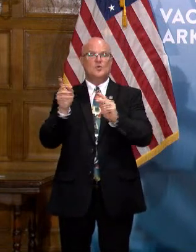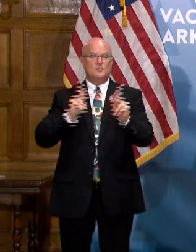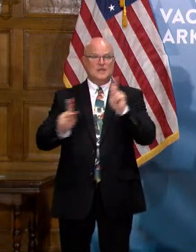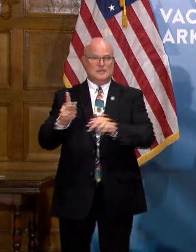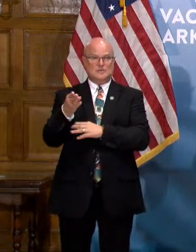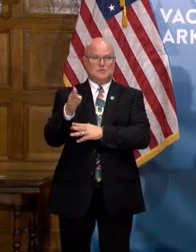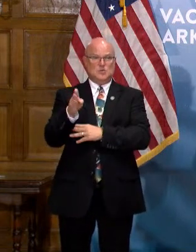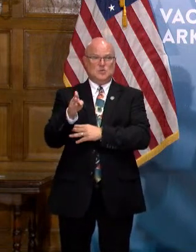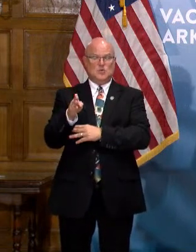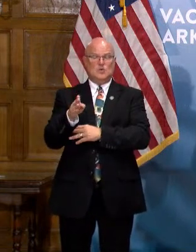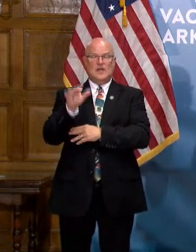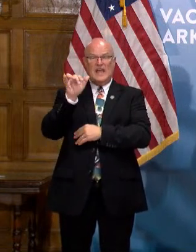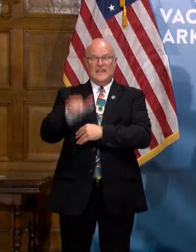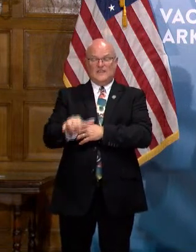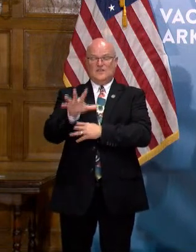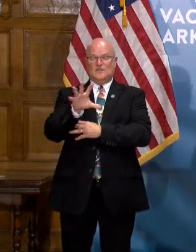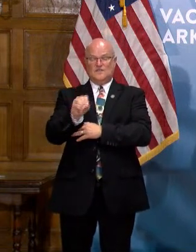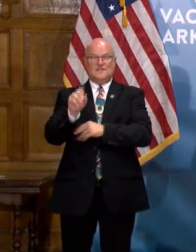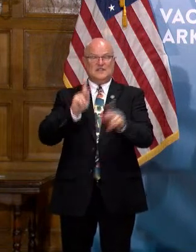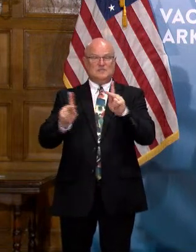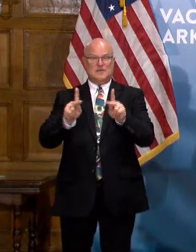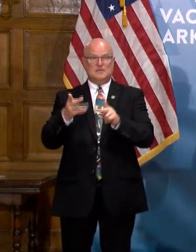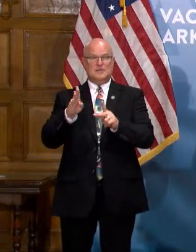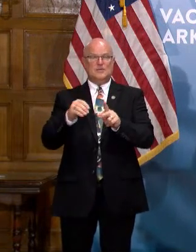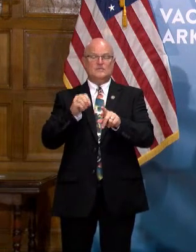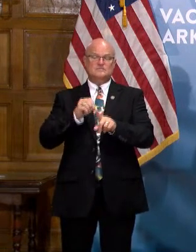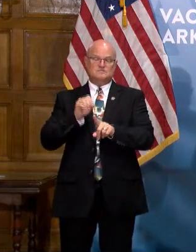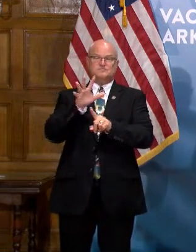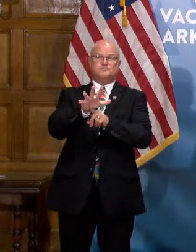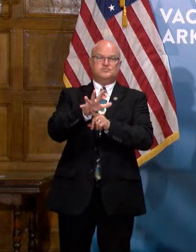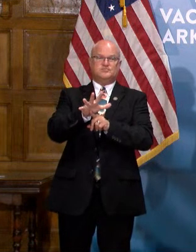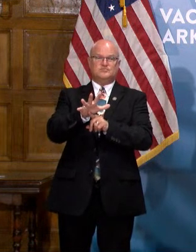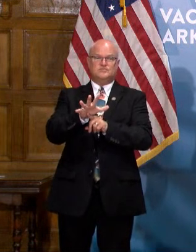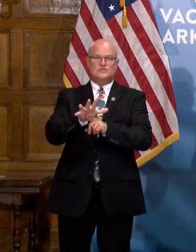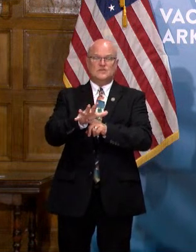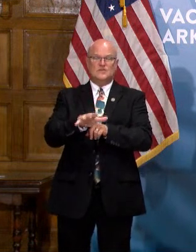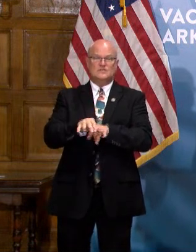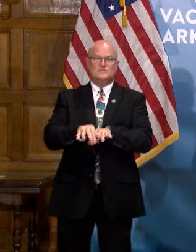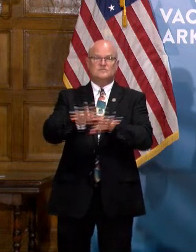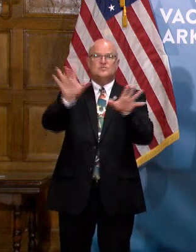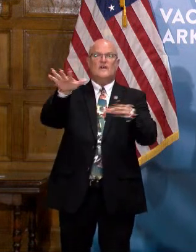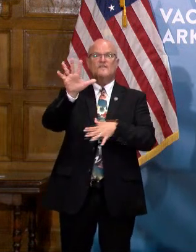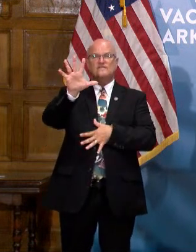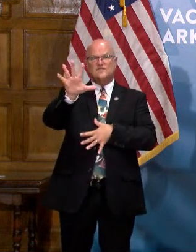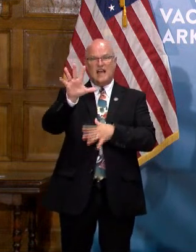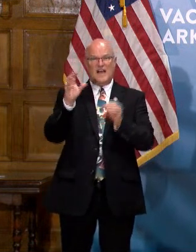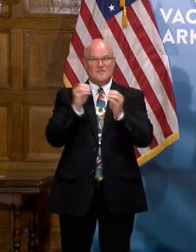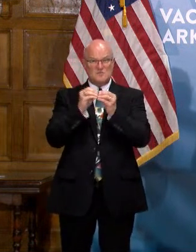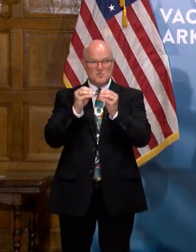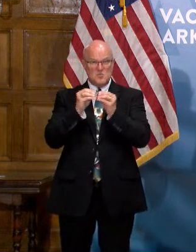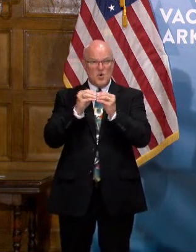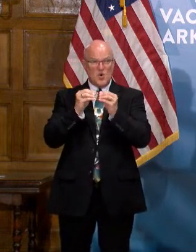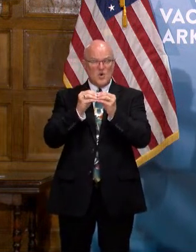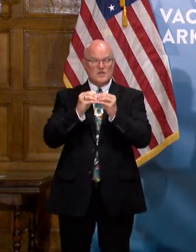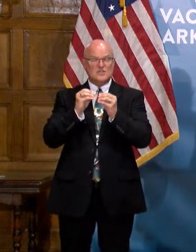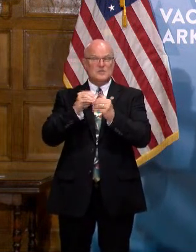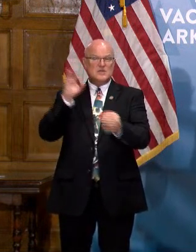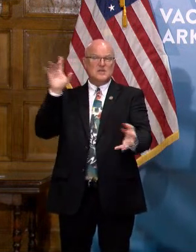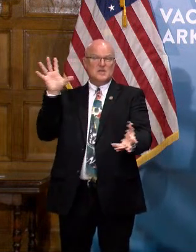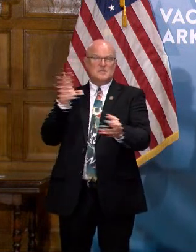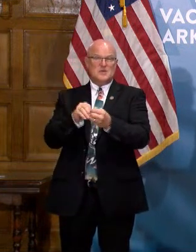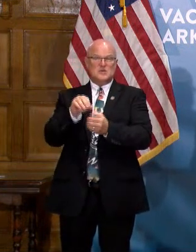individuals. And those 50 others have the potential to individually infect 5 more, and so a total